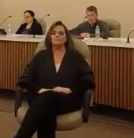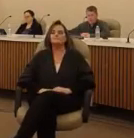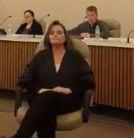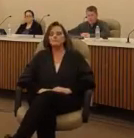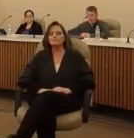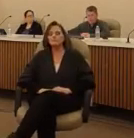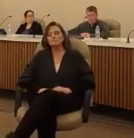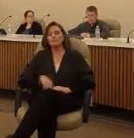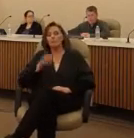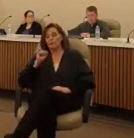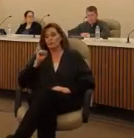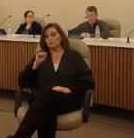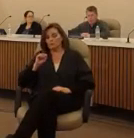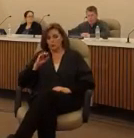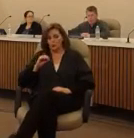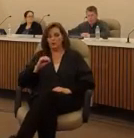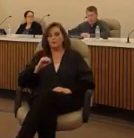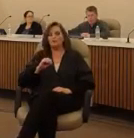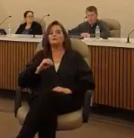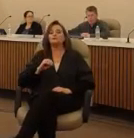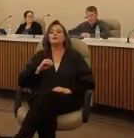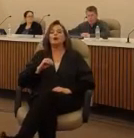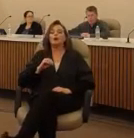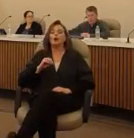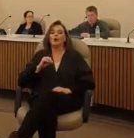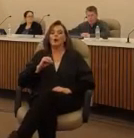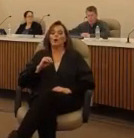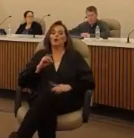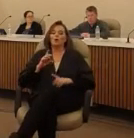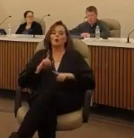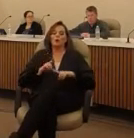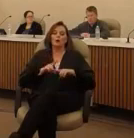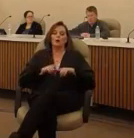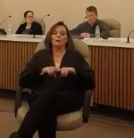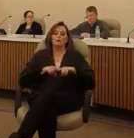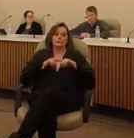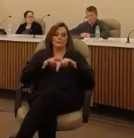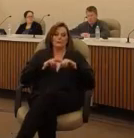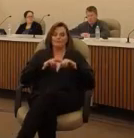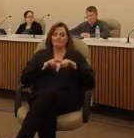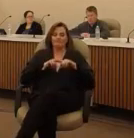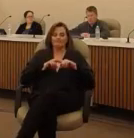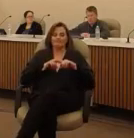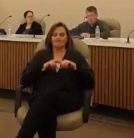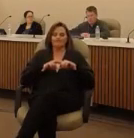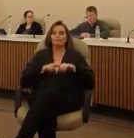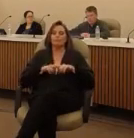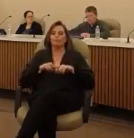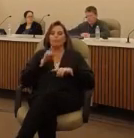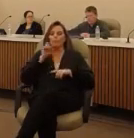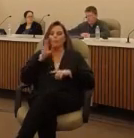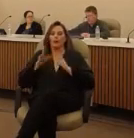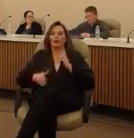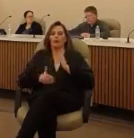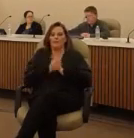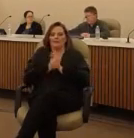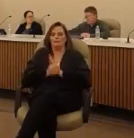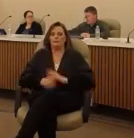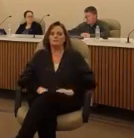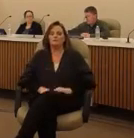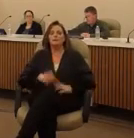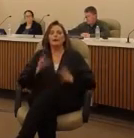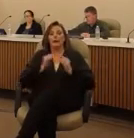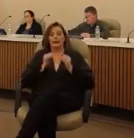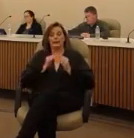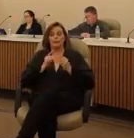okay, so as the motion to table did not move forward, we are currently acting on the motion to amend. Any further